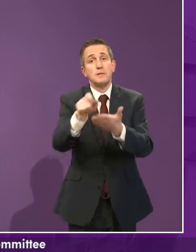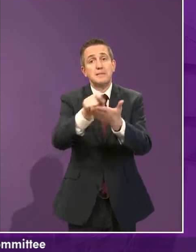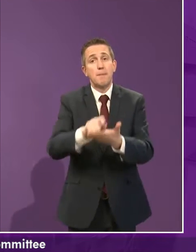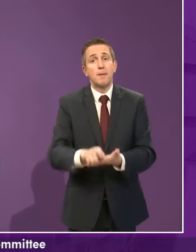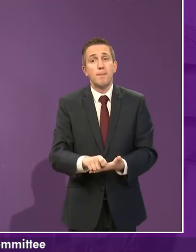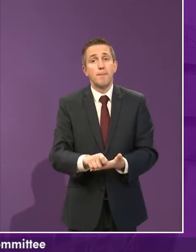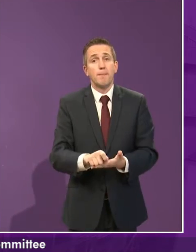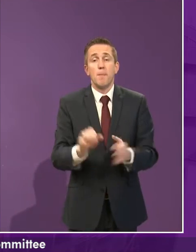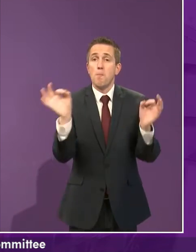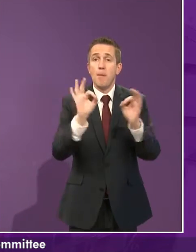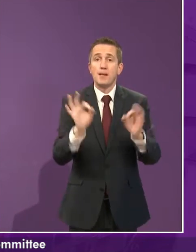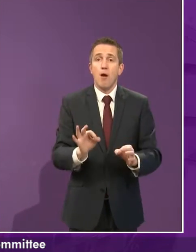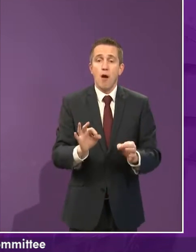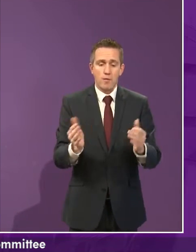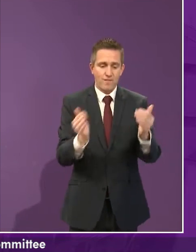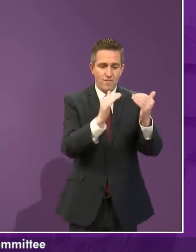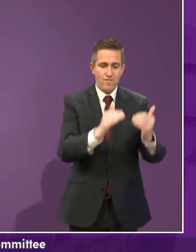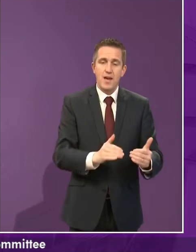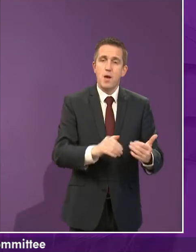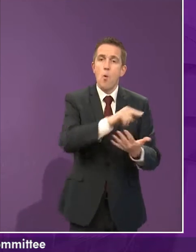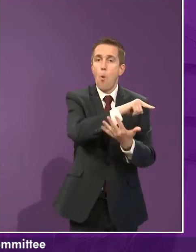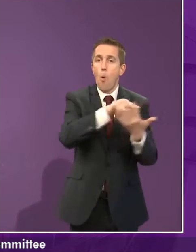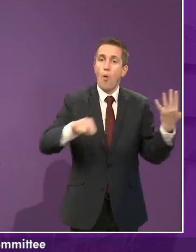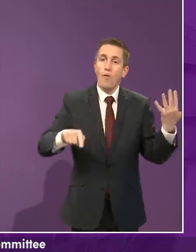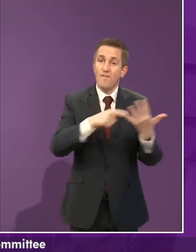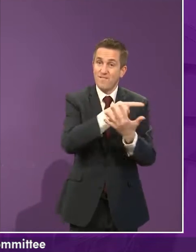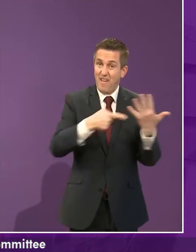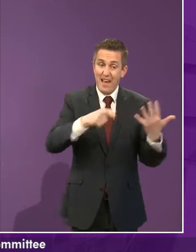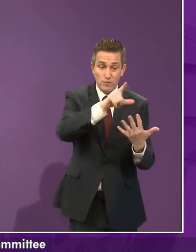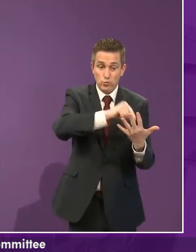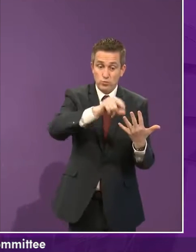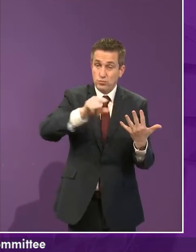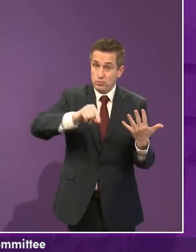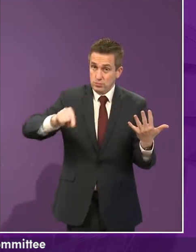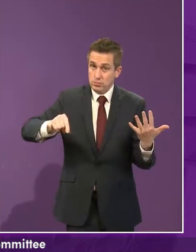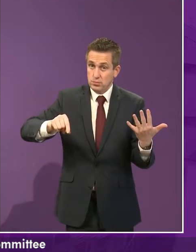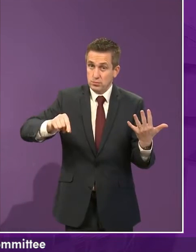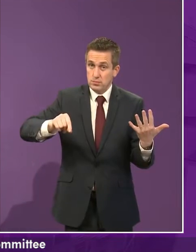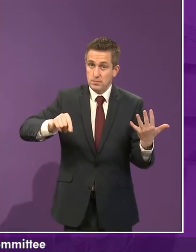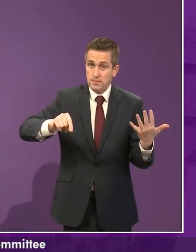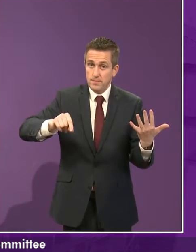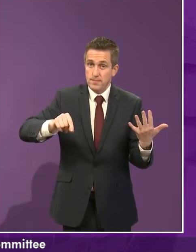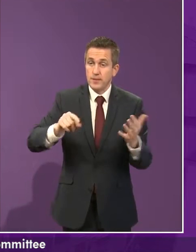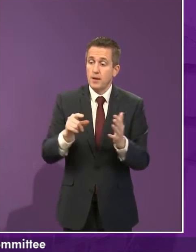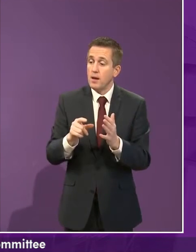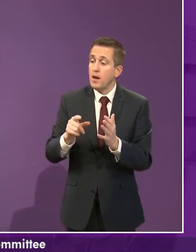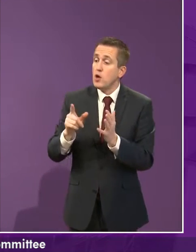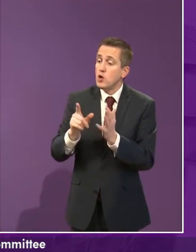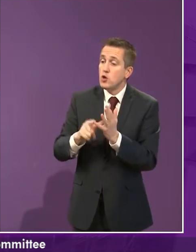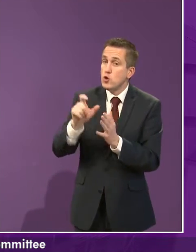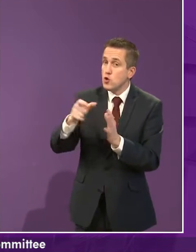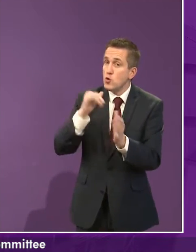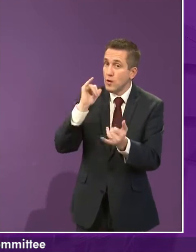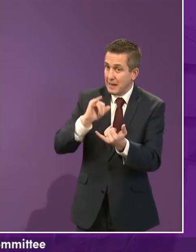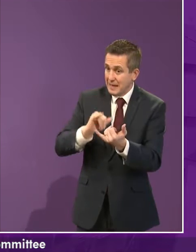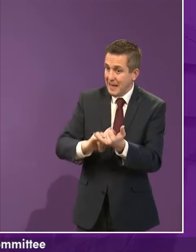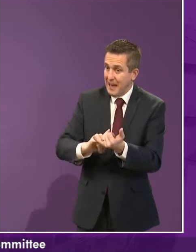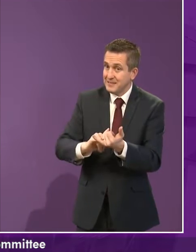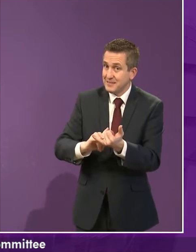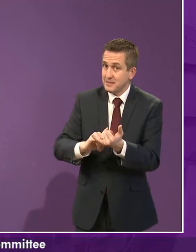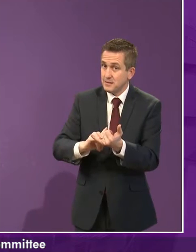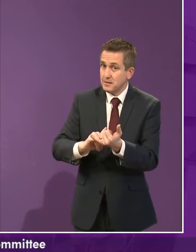all of their choices. And again, there's been wider consultation with UCAS to see, well,